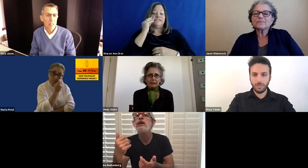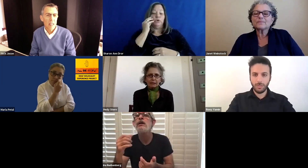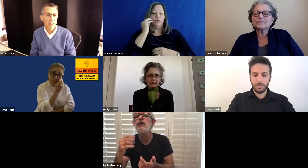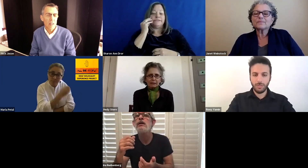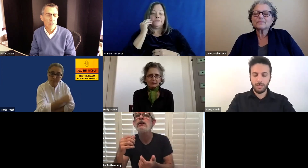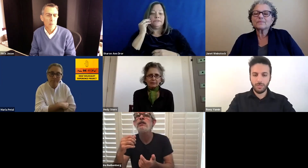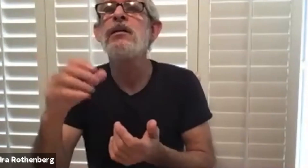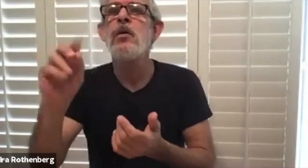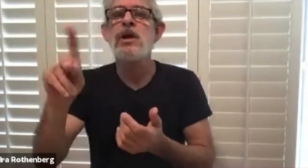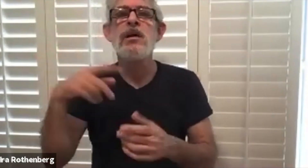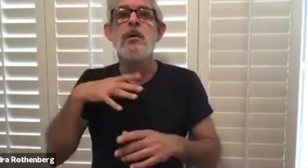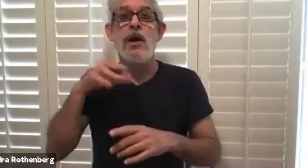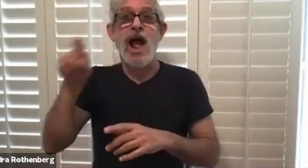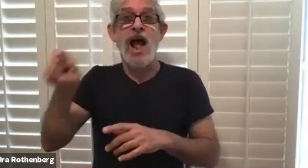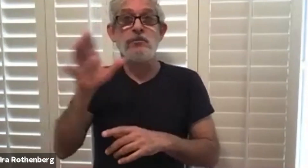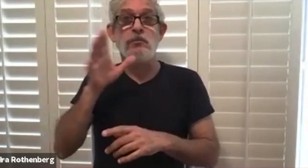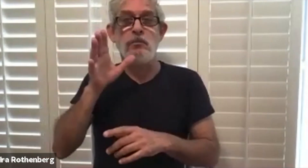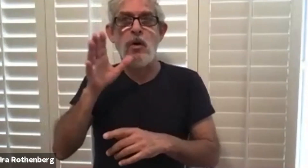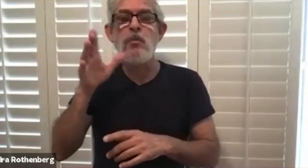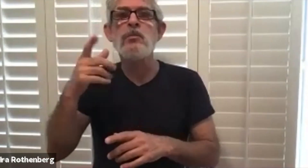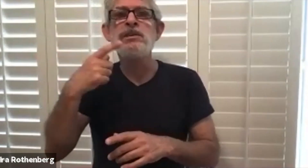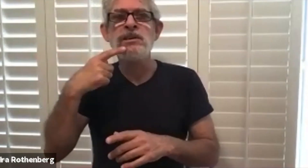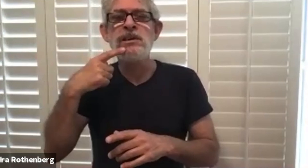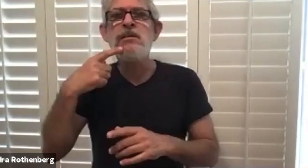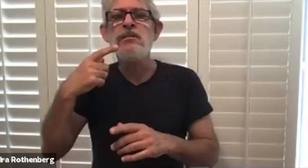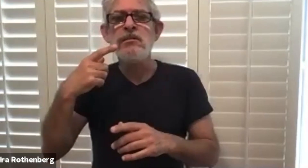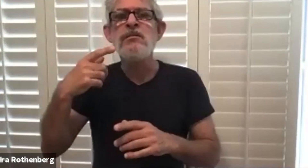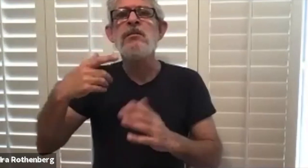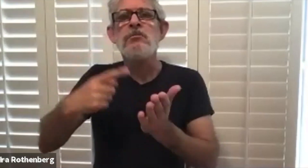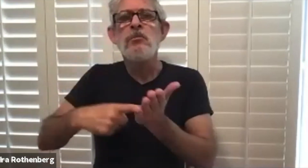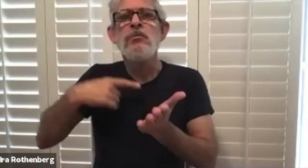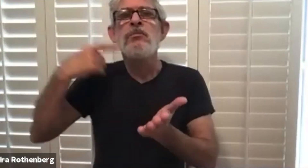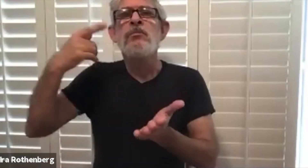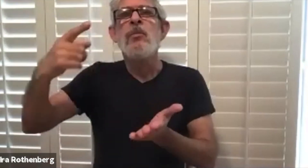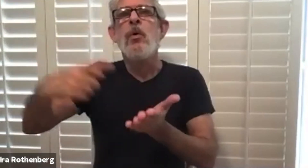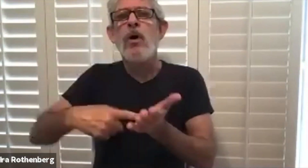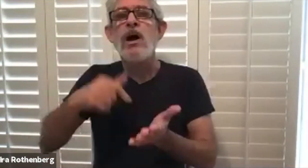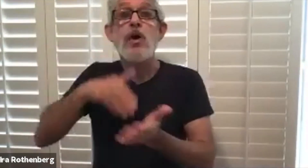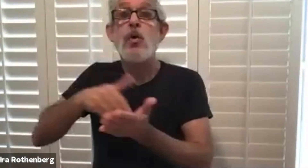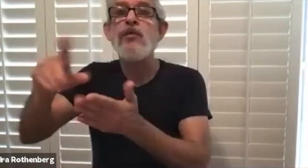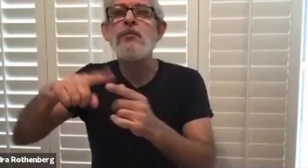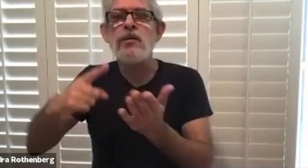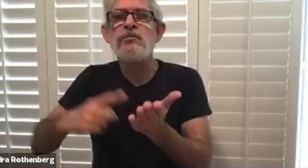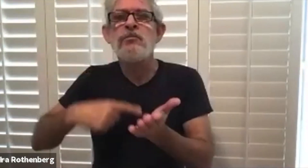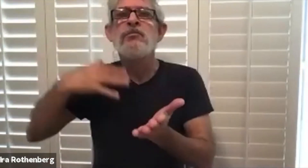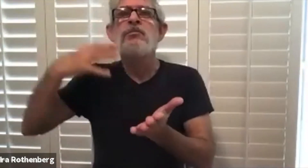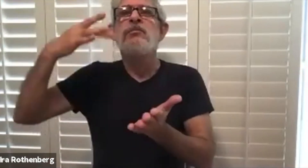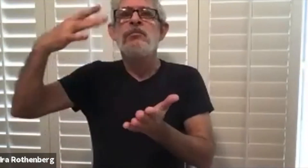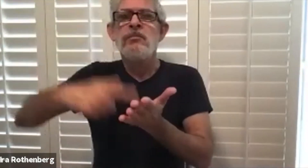PTSD, could you repeat the question? I asked my mother, and she said that not often, but every once in a